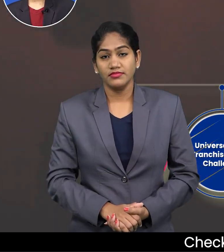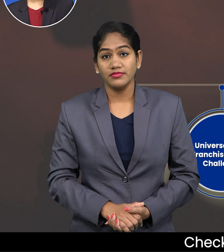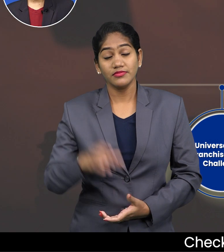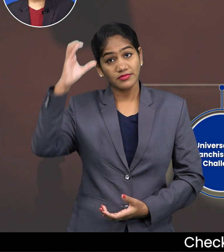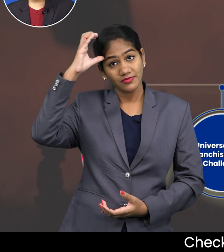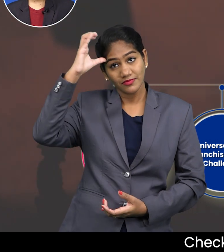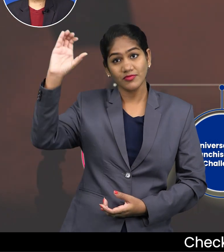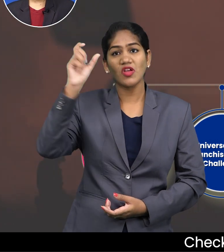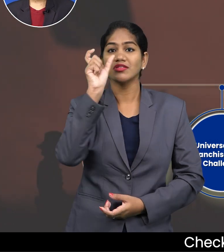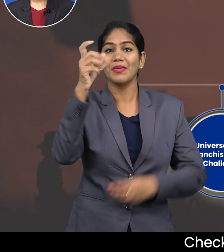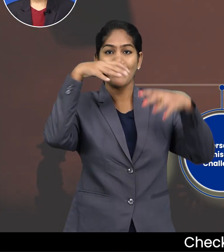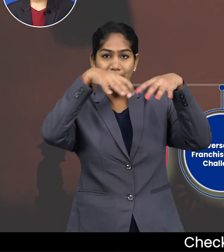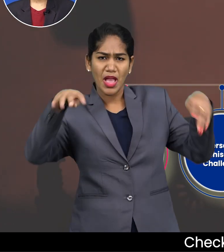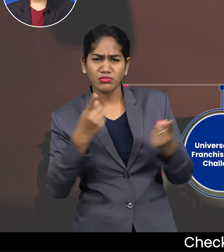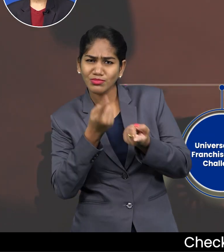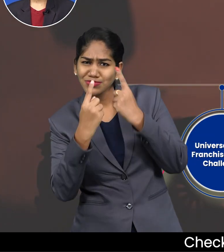Check the concept map.